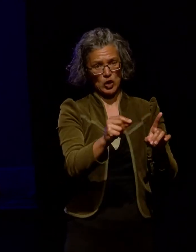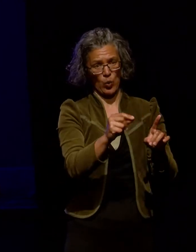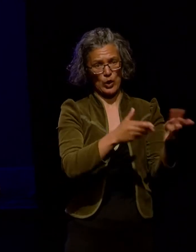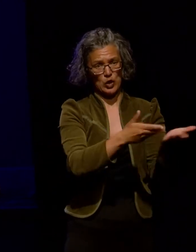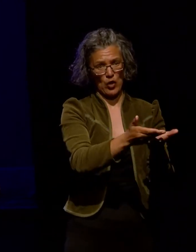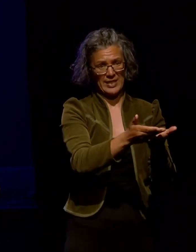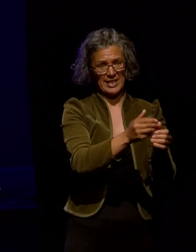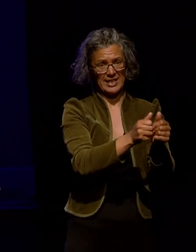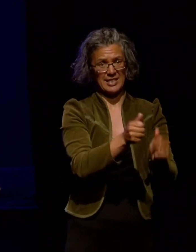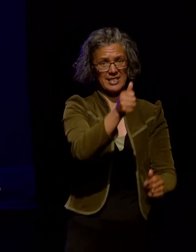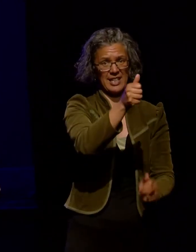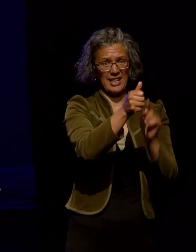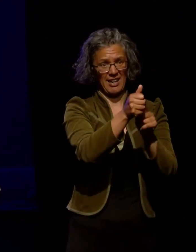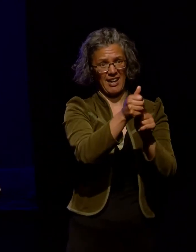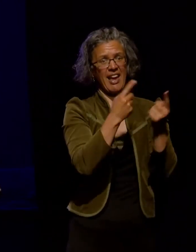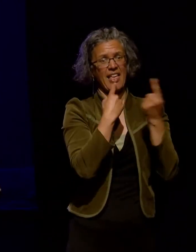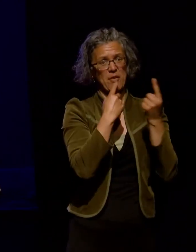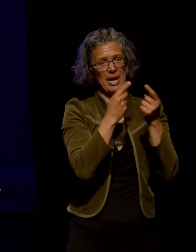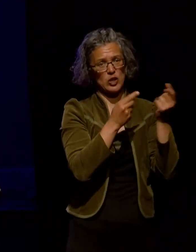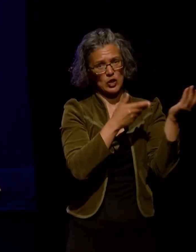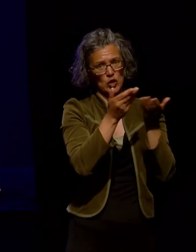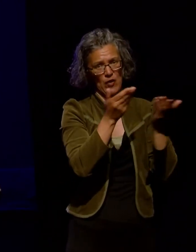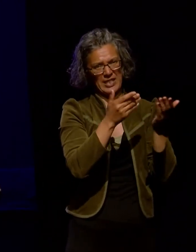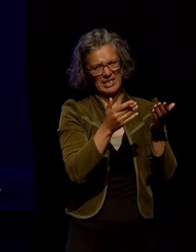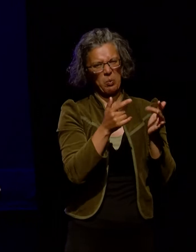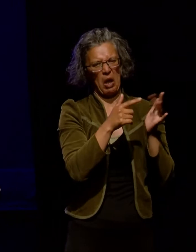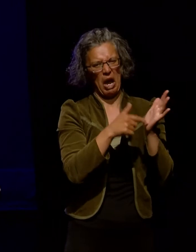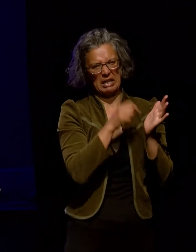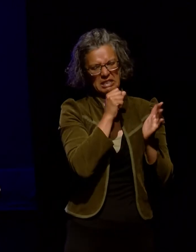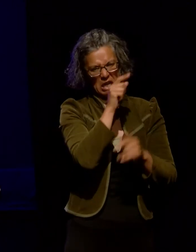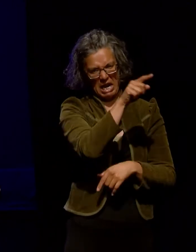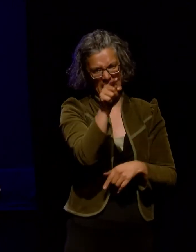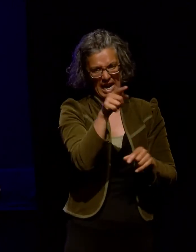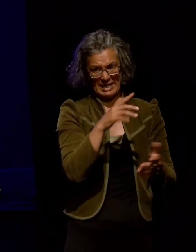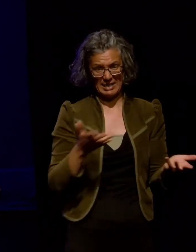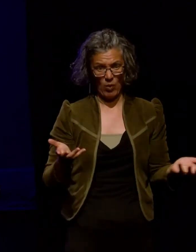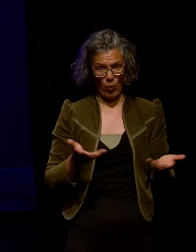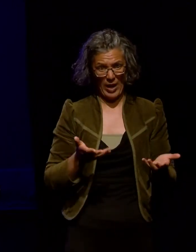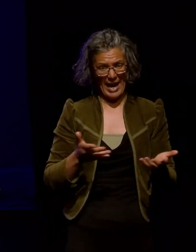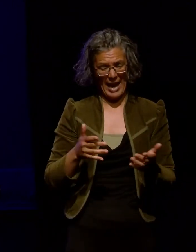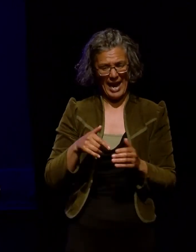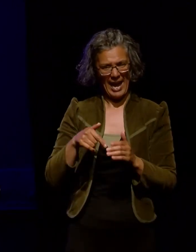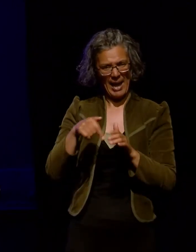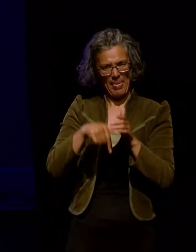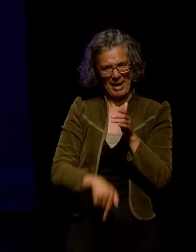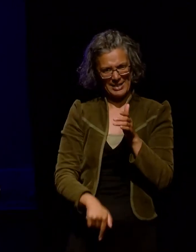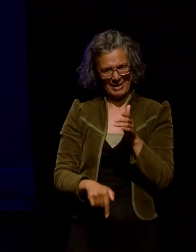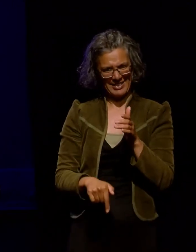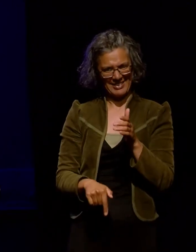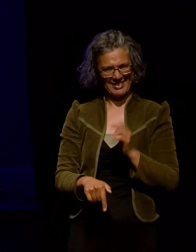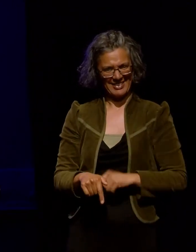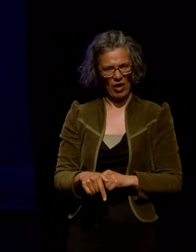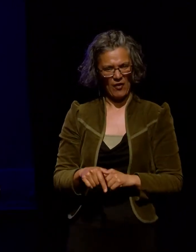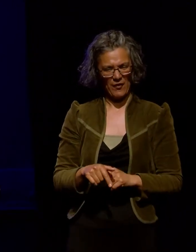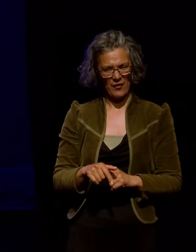information services with all the techie guys. The physical archives collection are in the basement of the Civic Centre in the Octagon, with